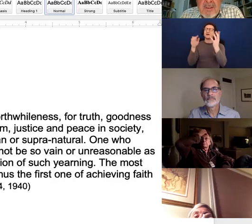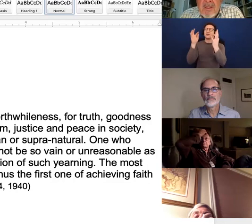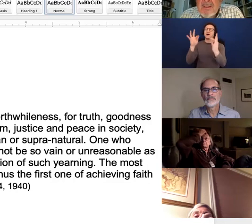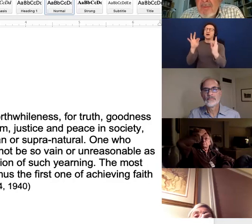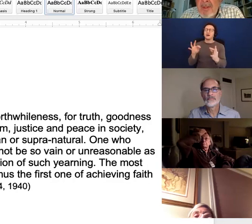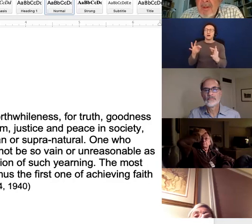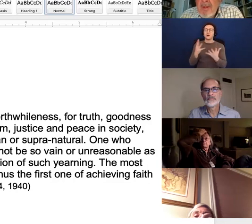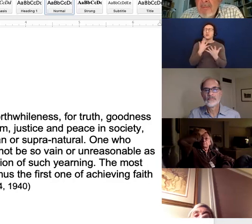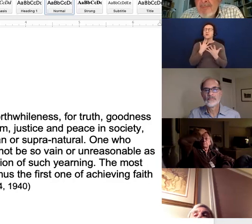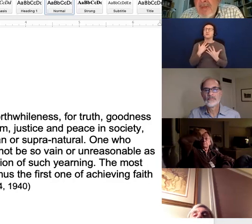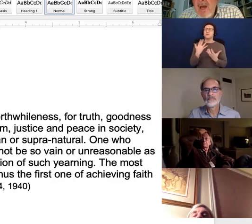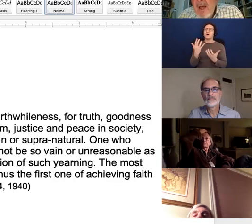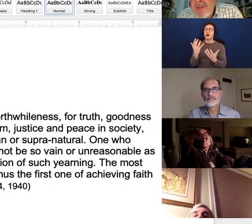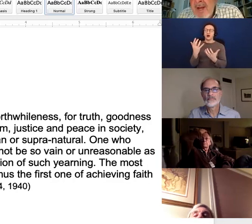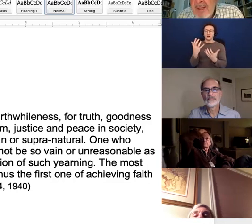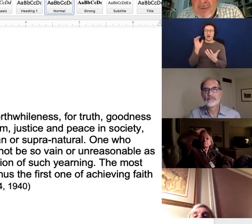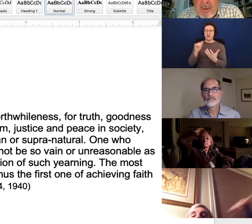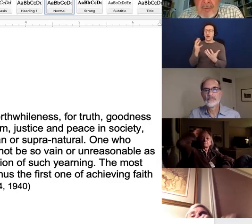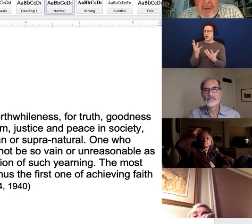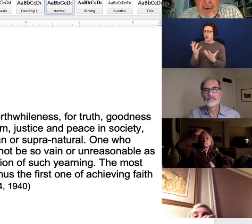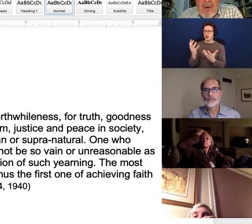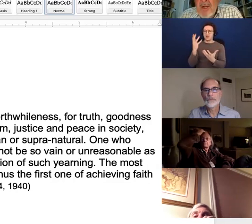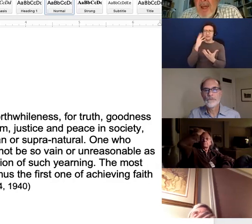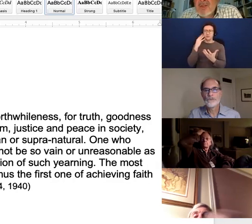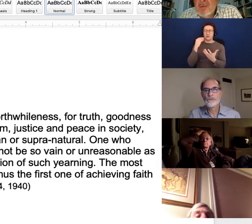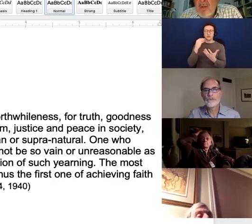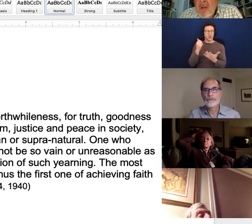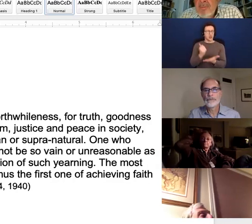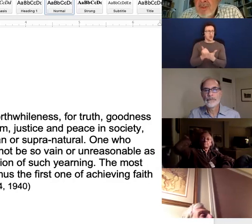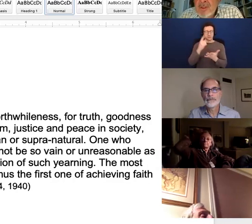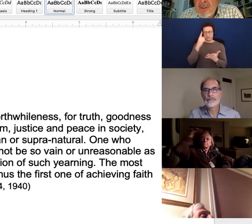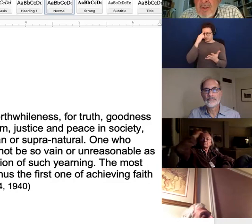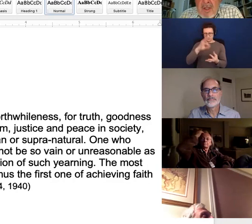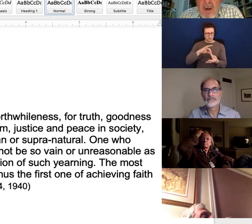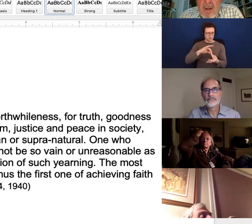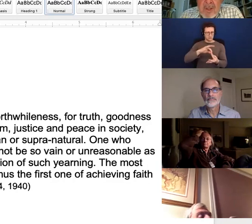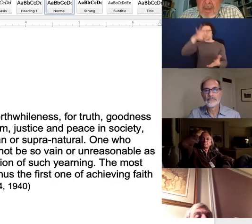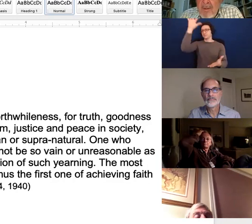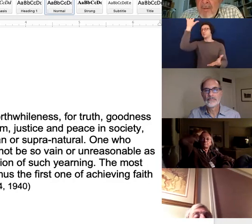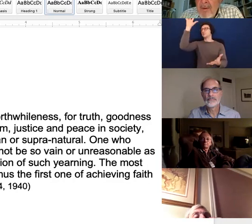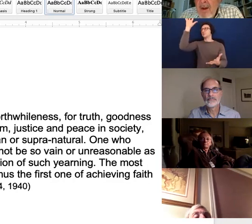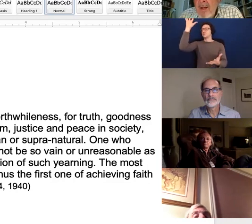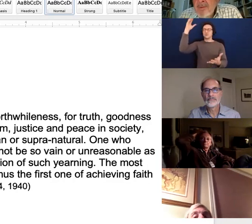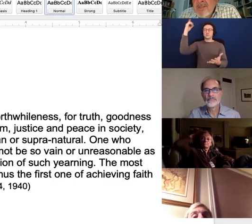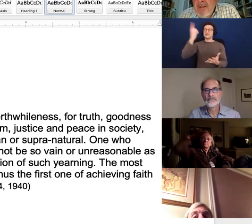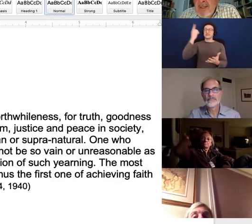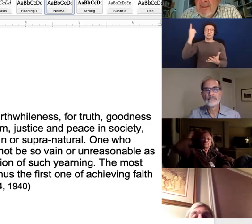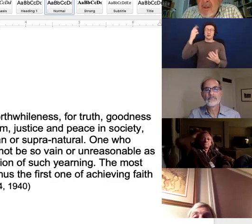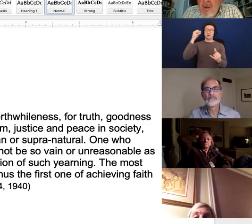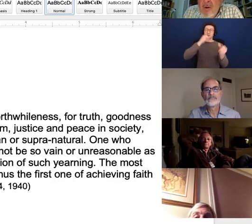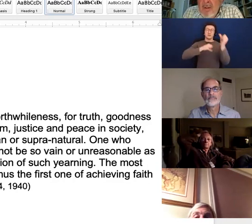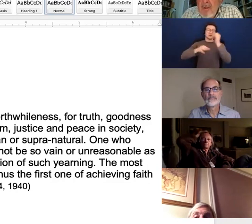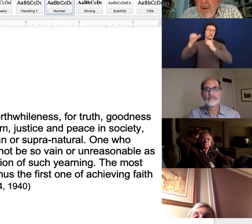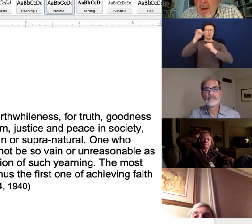experiences something beyond the natural, or the natural pushed to the ultimate. I would say that